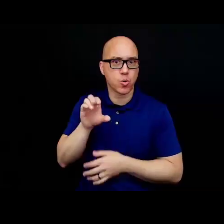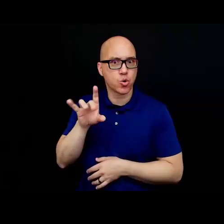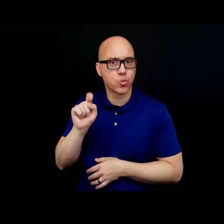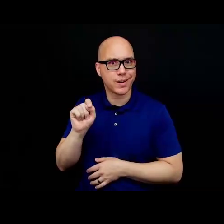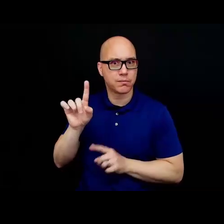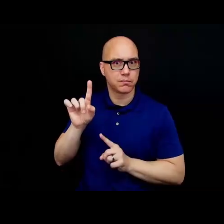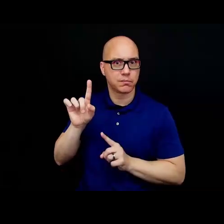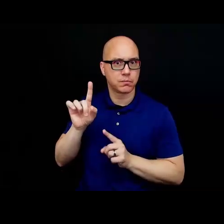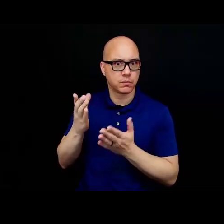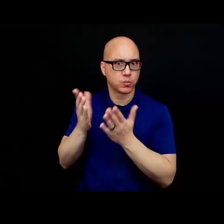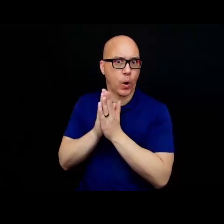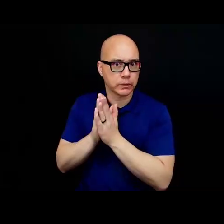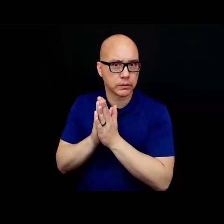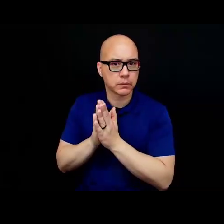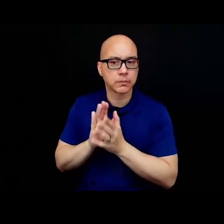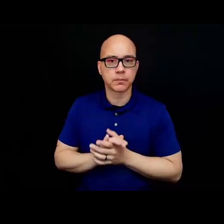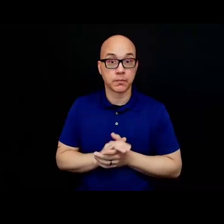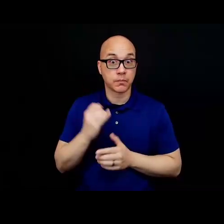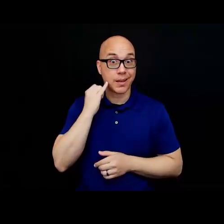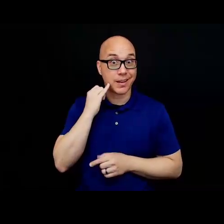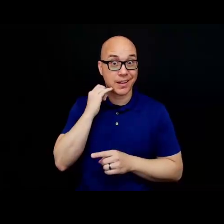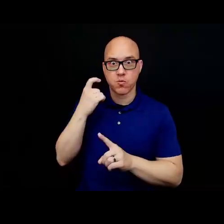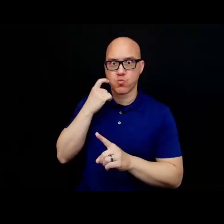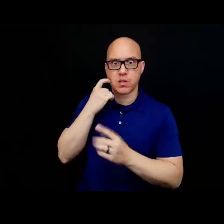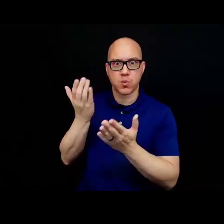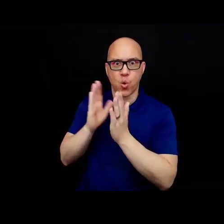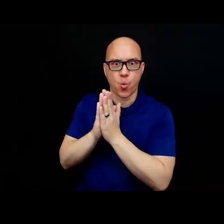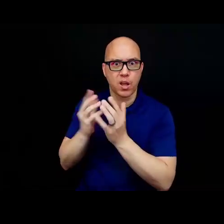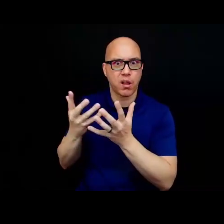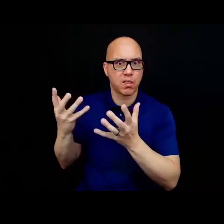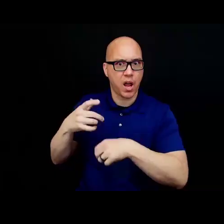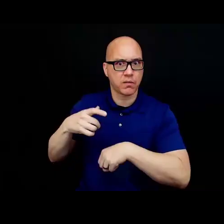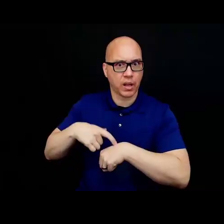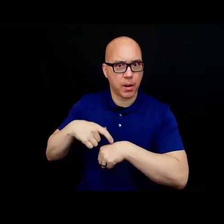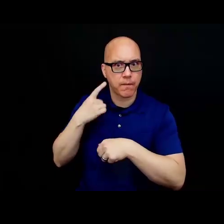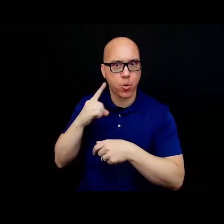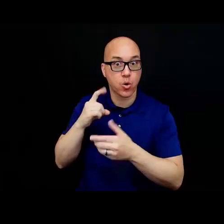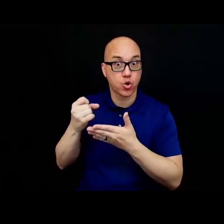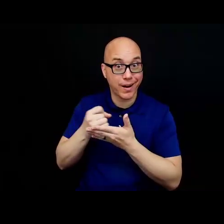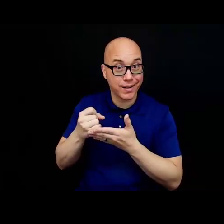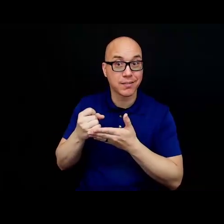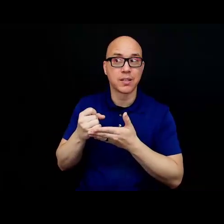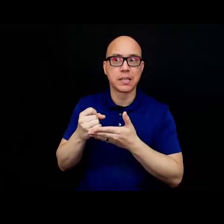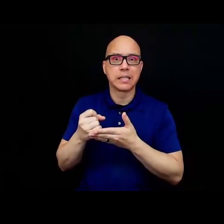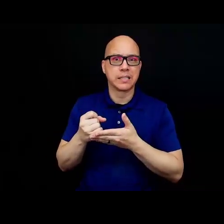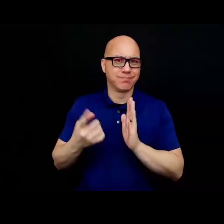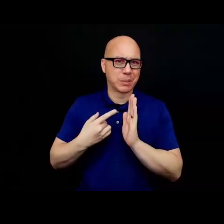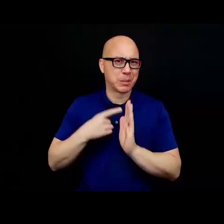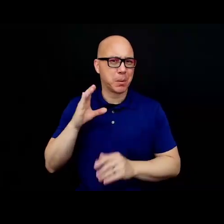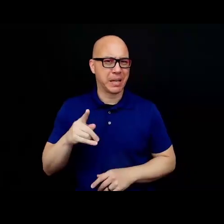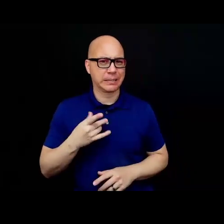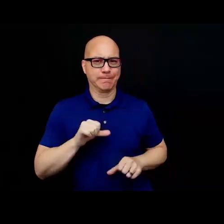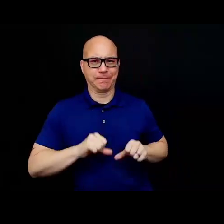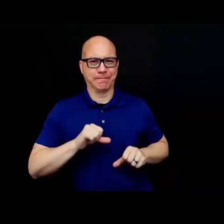you have a lot of inquiries, that could be one of the things that is a non-starter for a